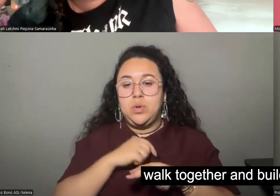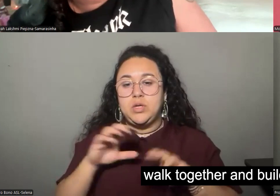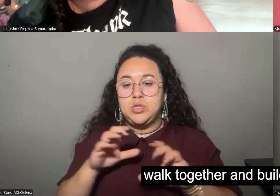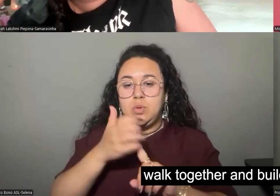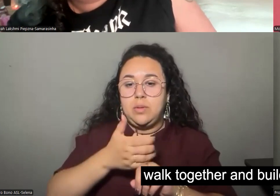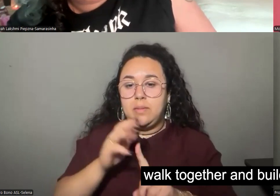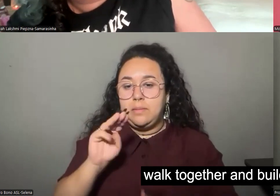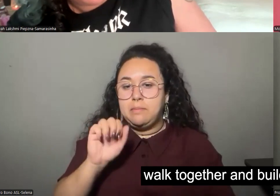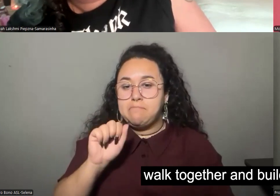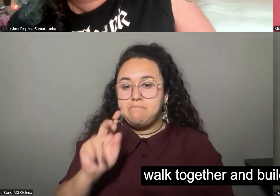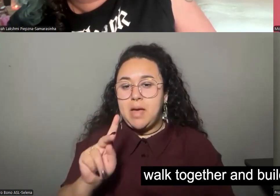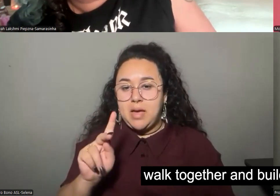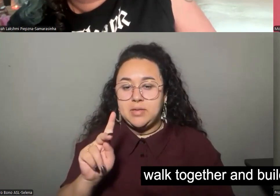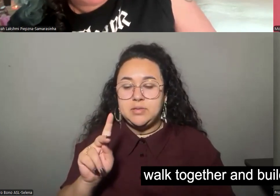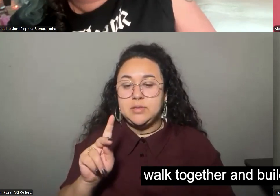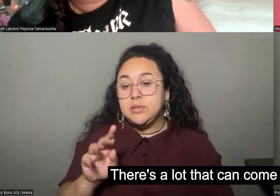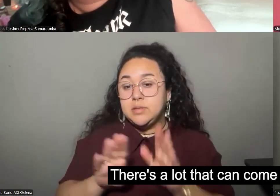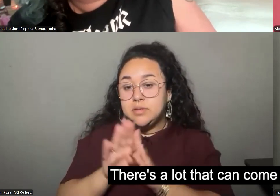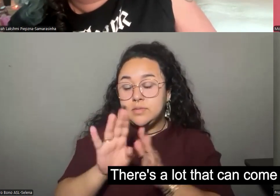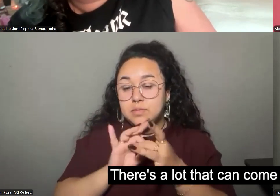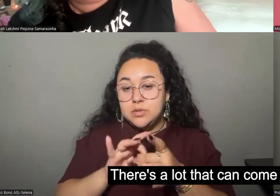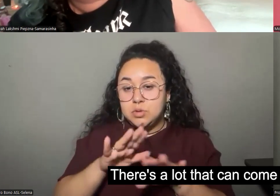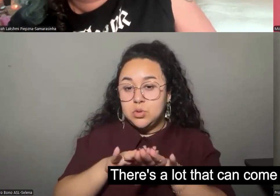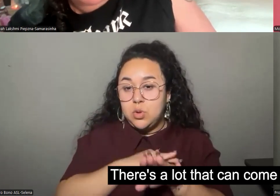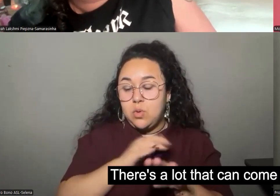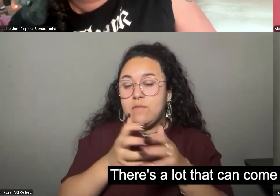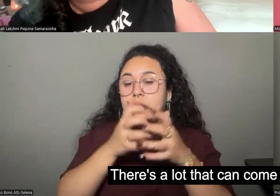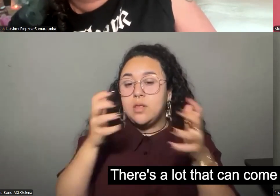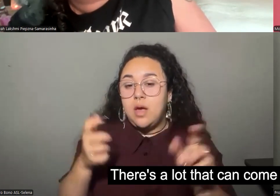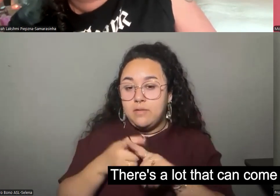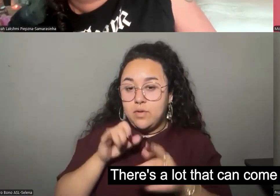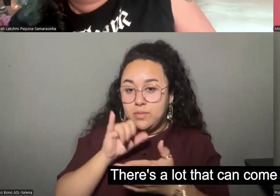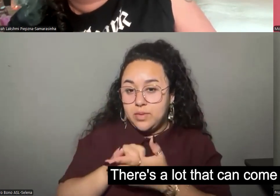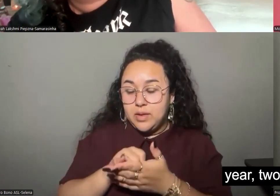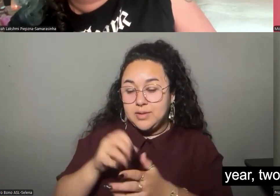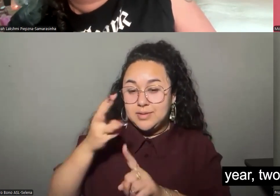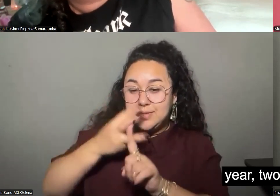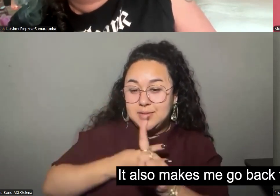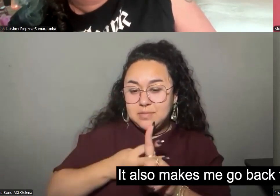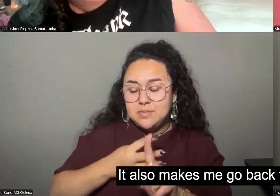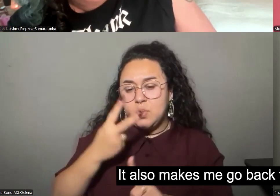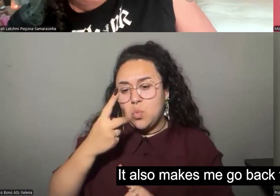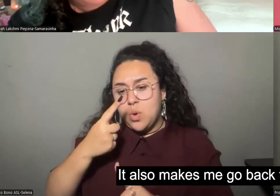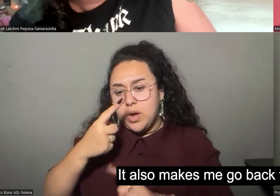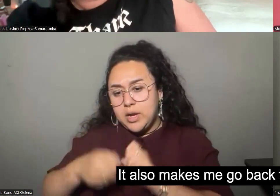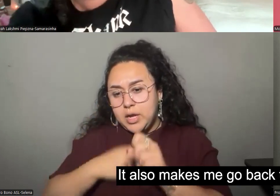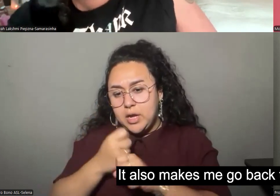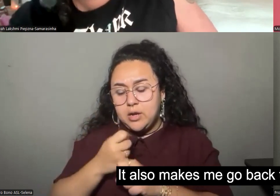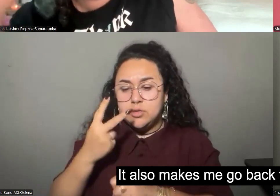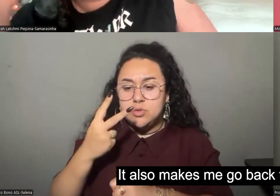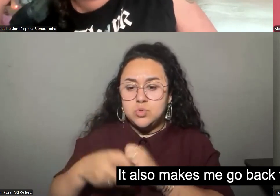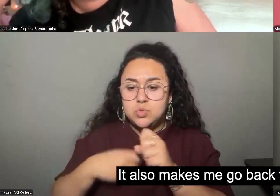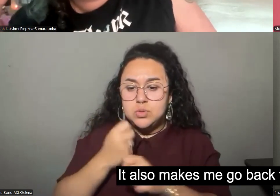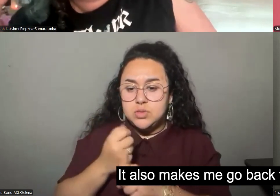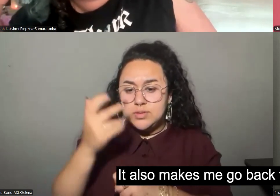build the relationship slow. I think that there's a lot that can come from that in like 6 months, a year, 2 years. And it also makes